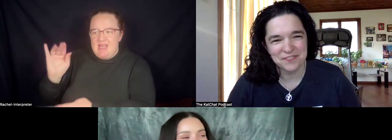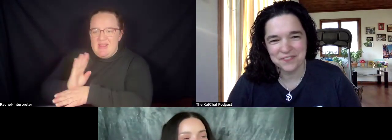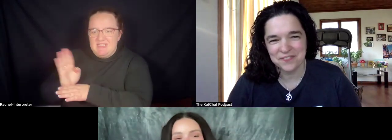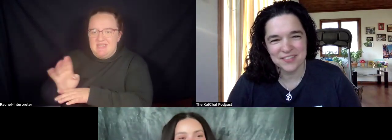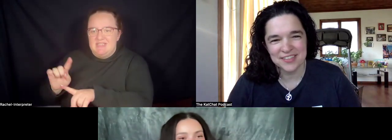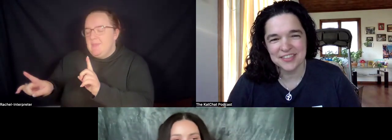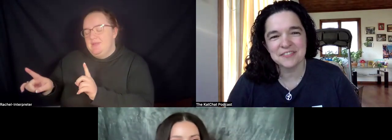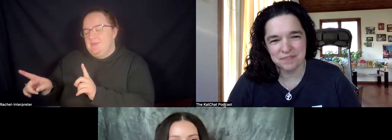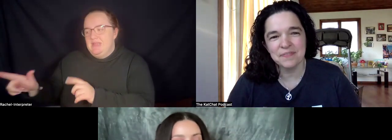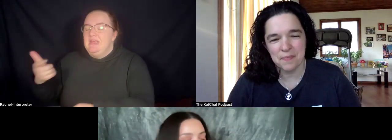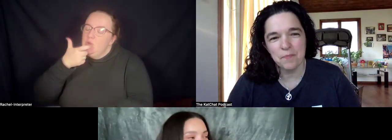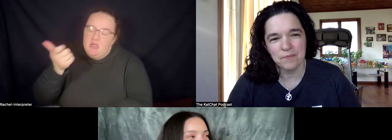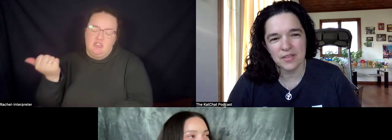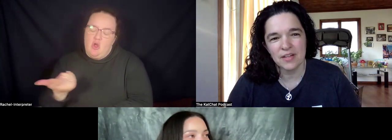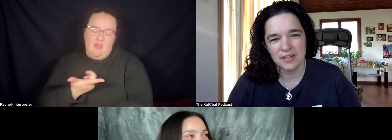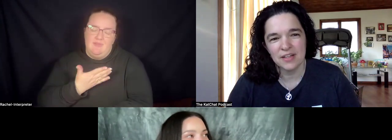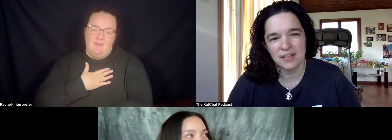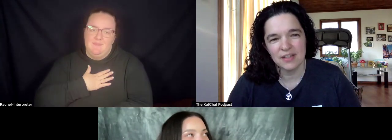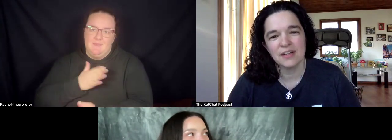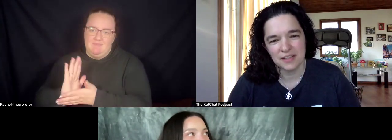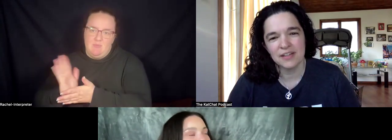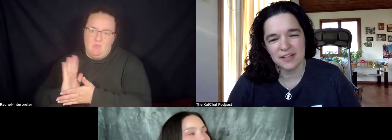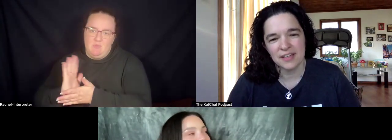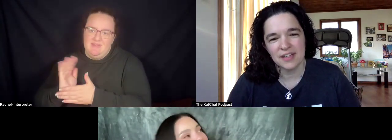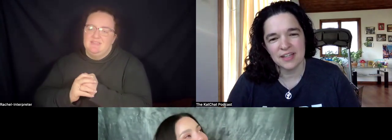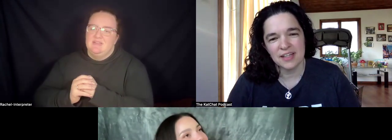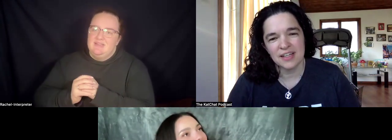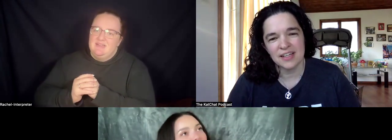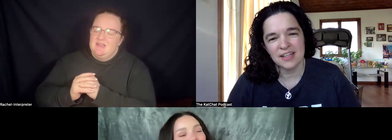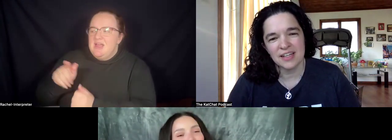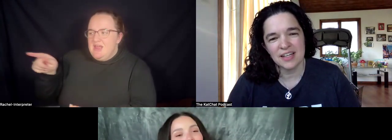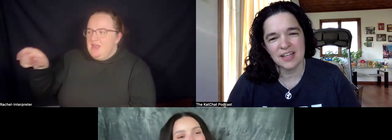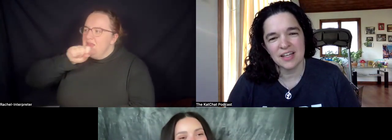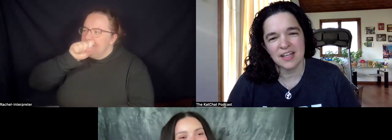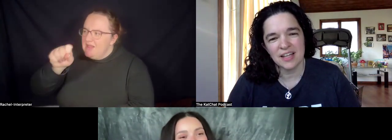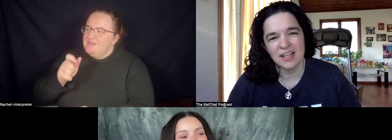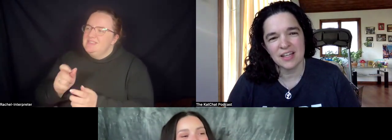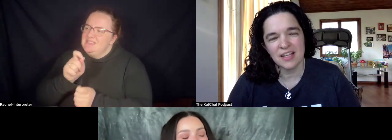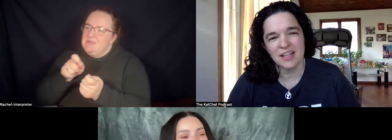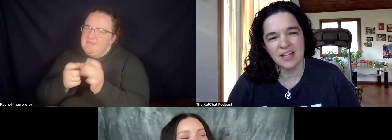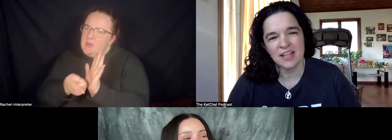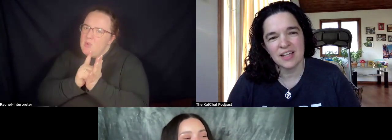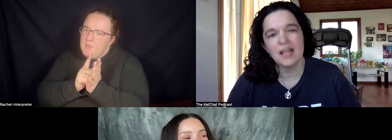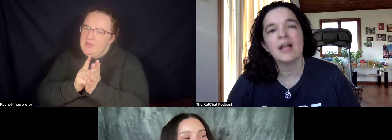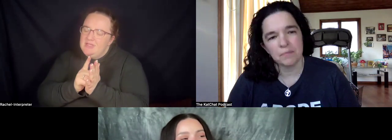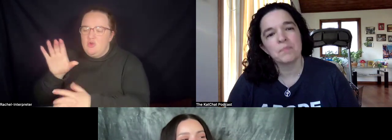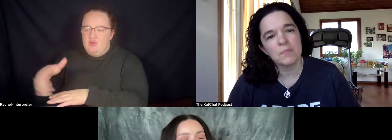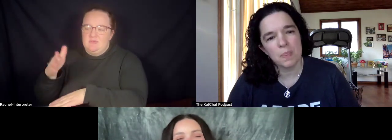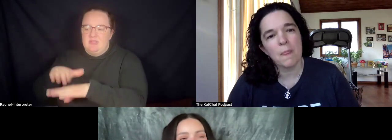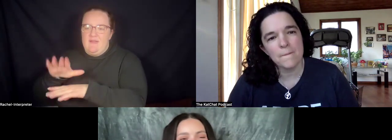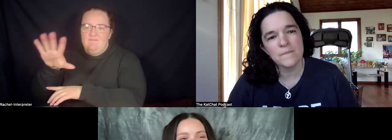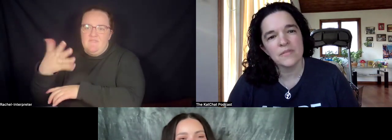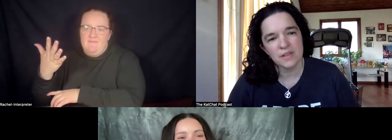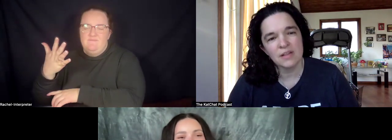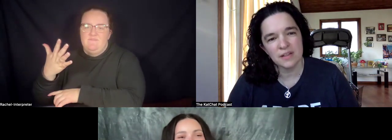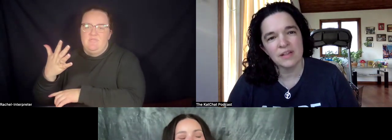bless, he watches all of them. Uh, he loves certain moments, and so with Christmas on Fifth, there's a particular